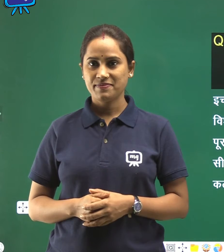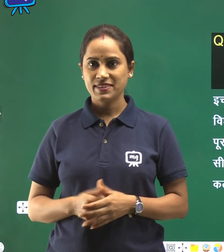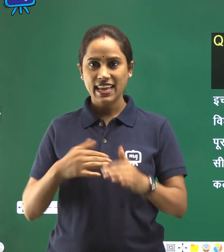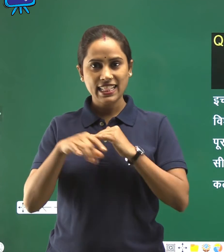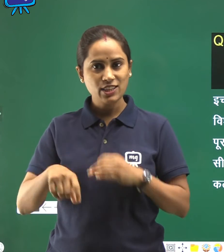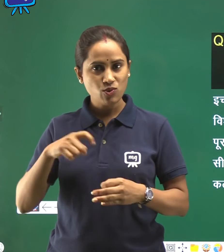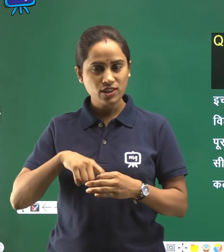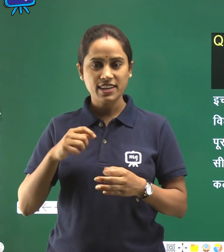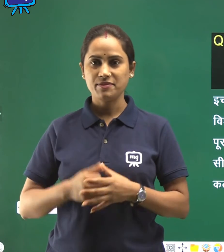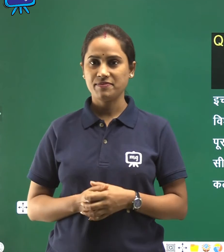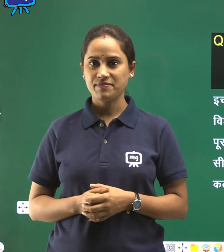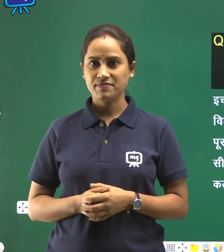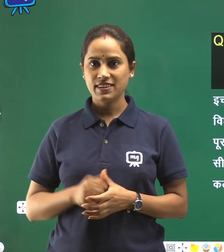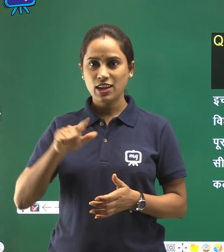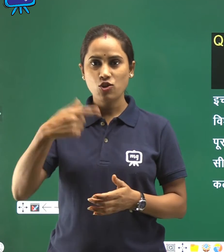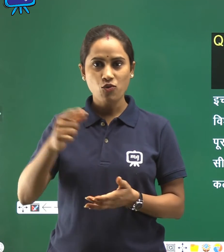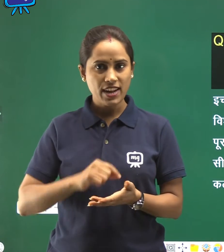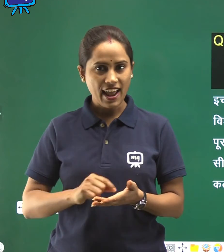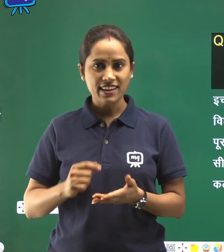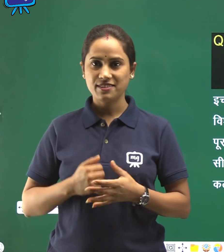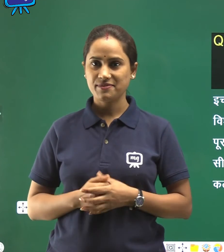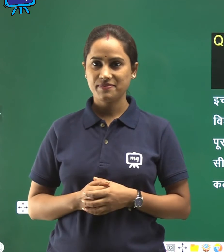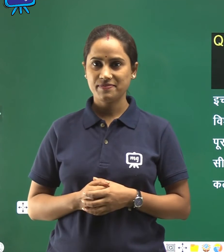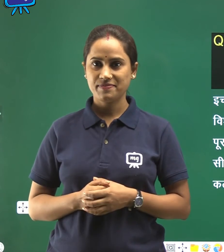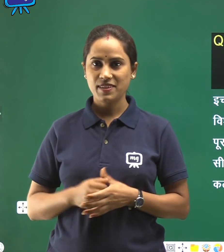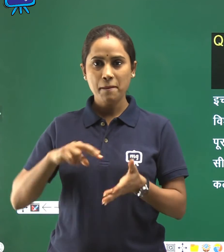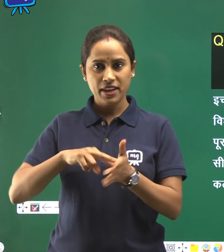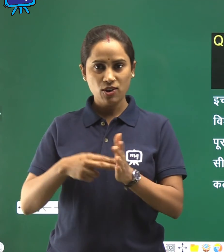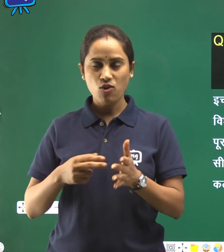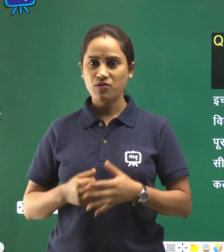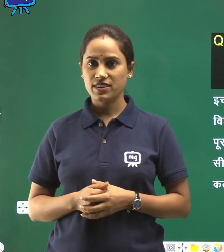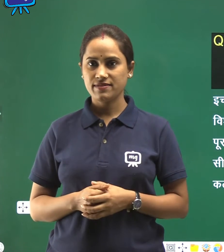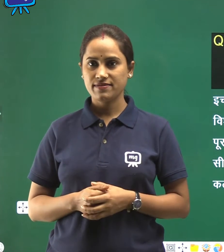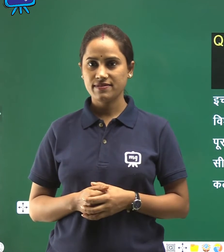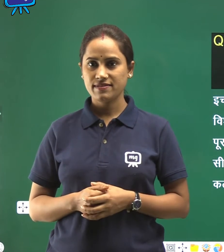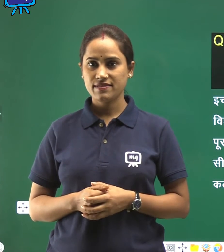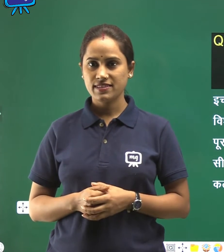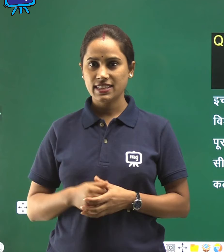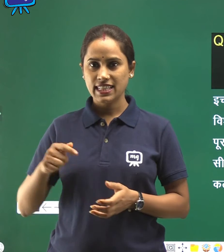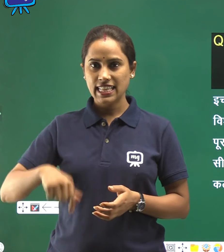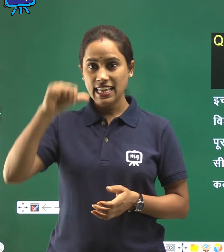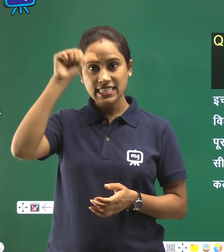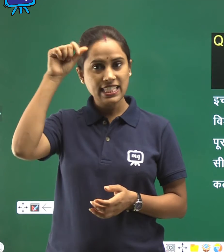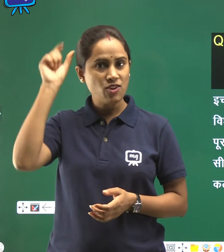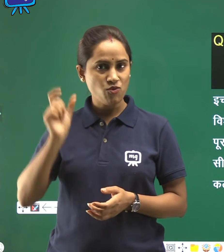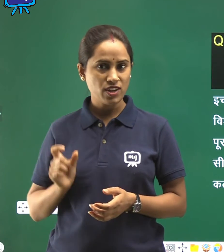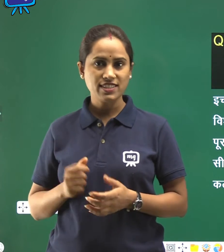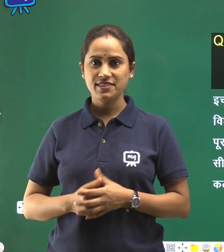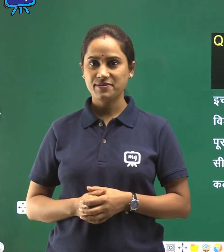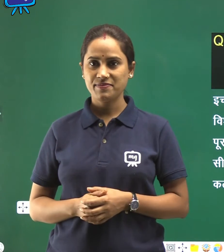In this question, you will write meaning of these Hindi